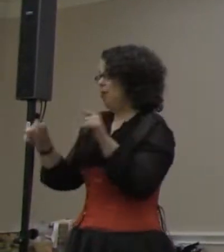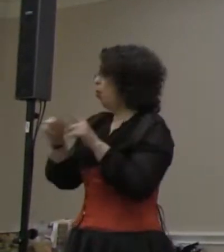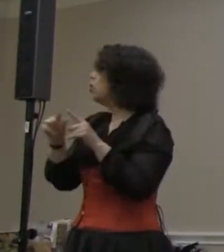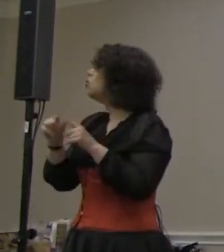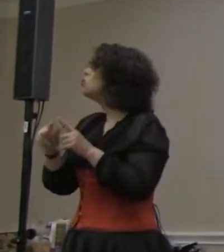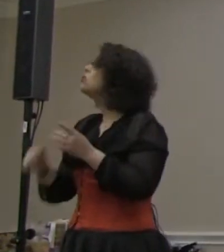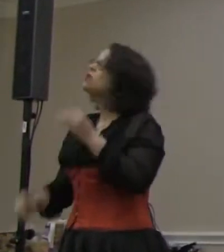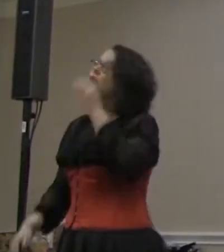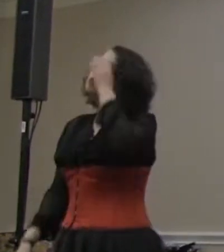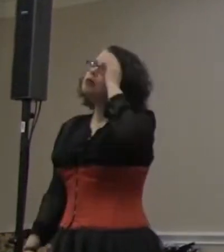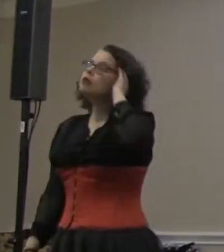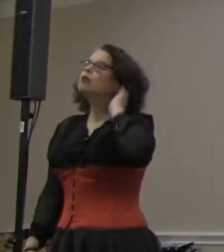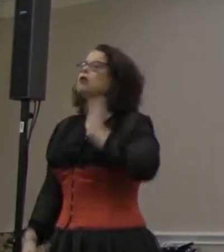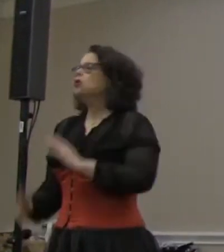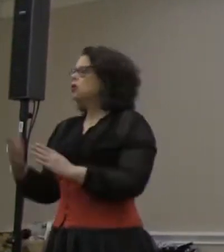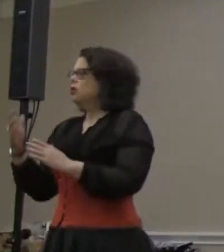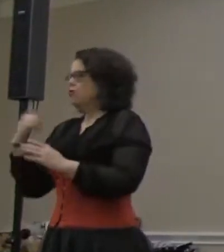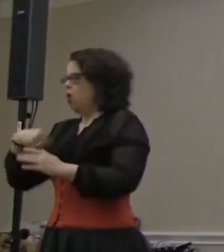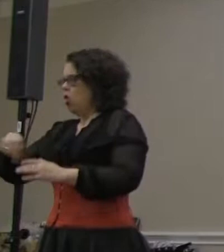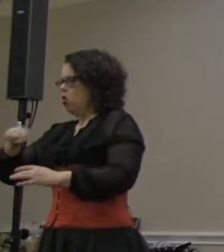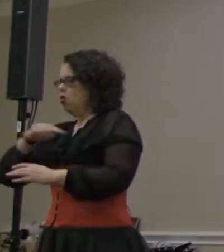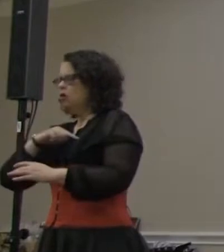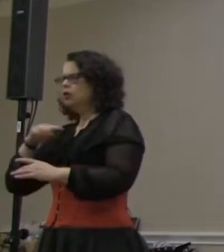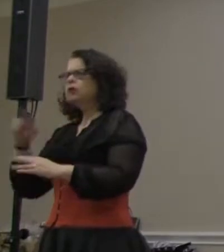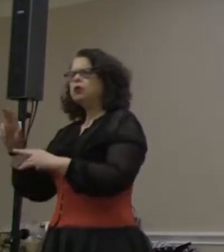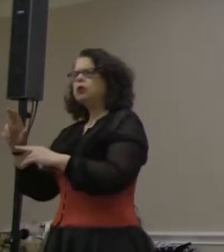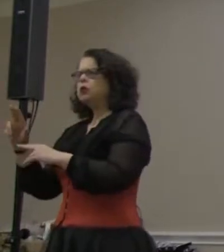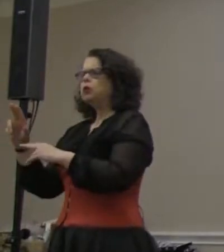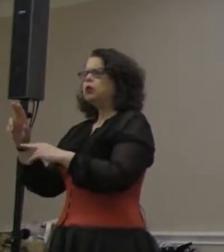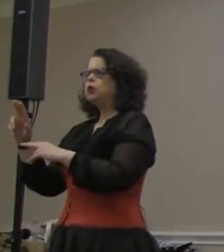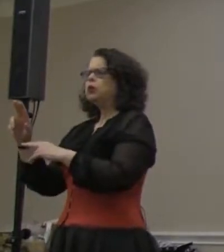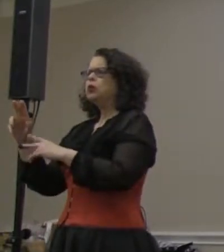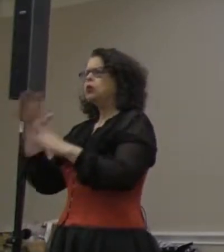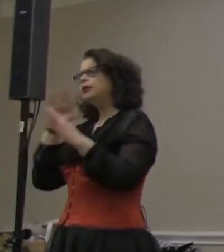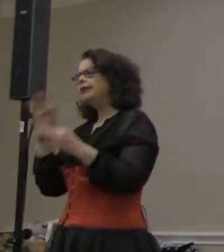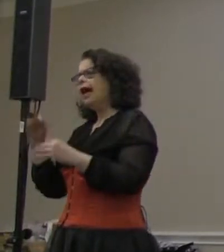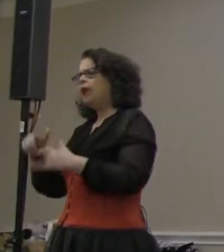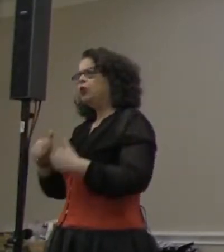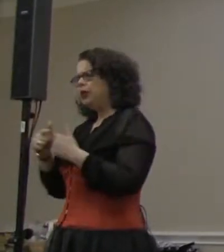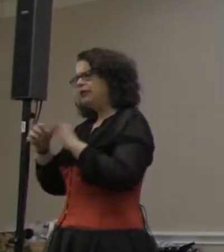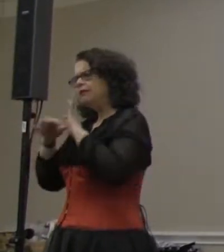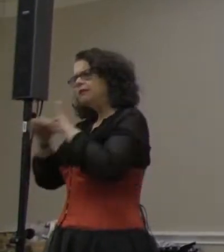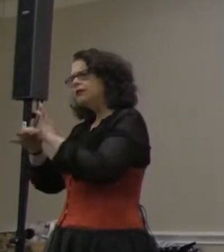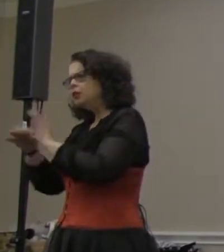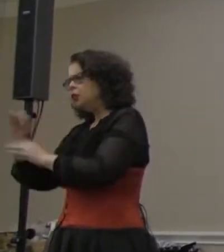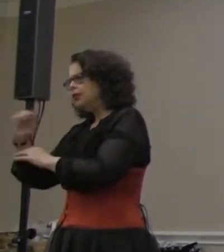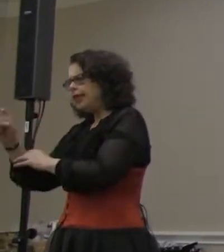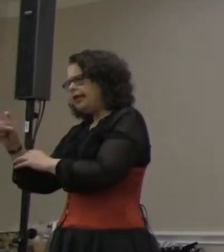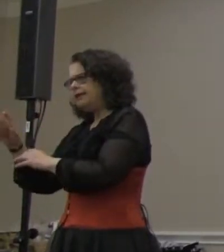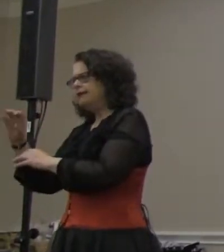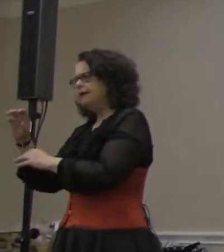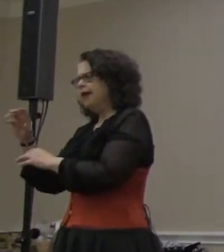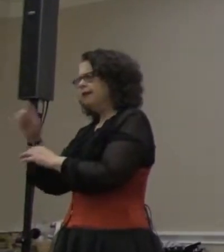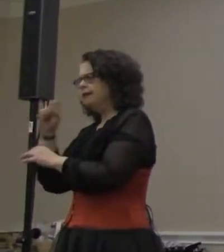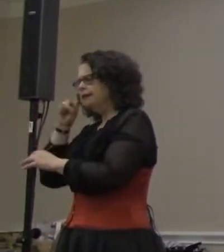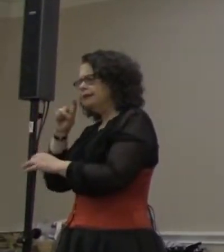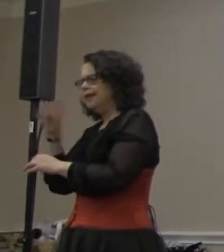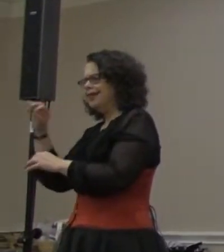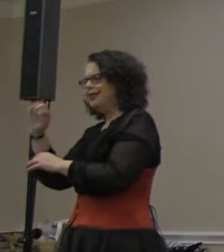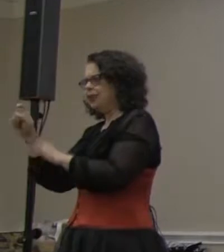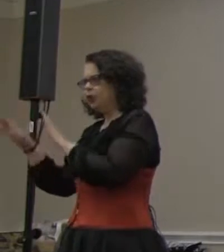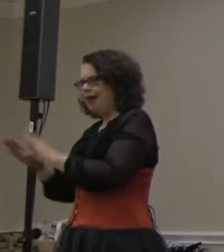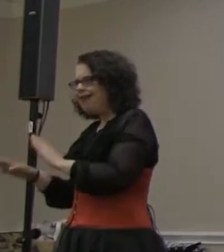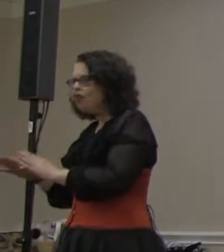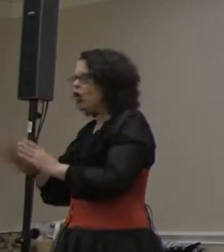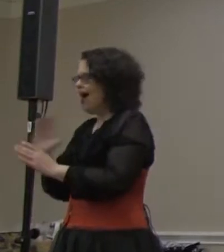For those of us who choose to live in the liminal spaces of sex and sexuality, our leather sex becomes